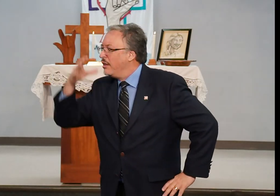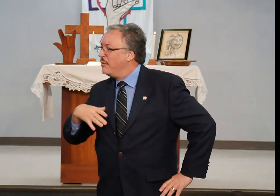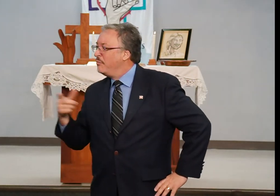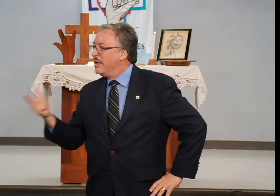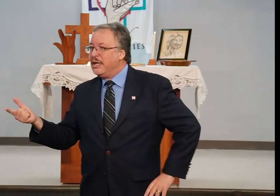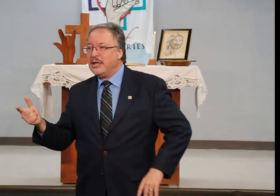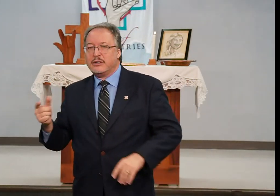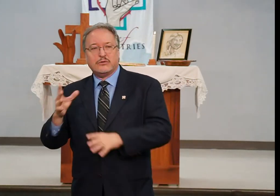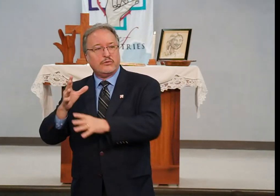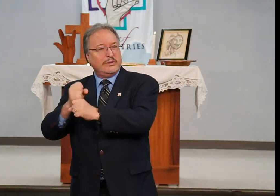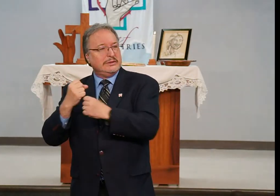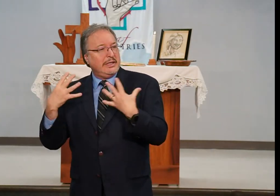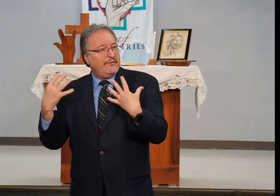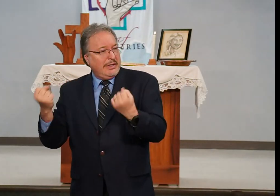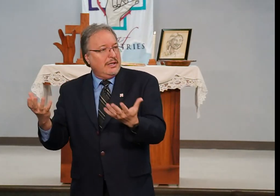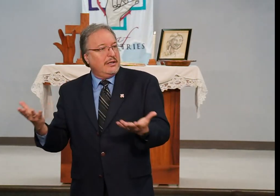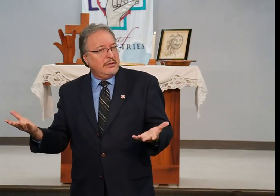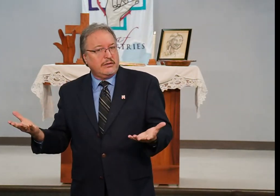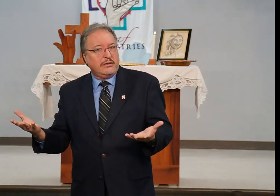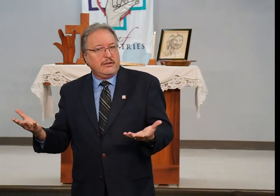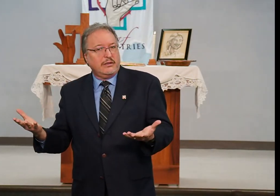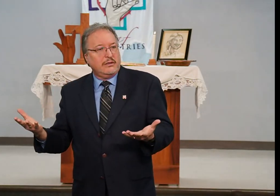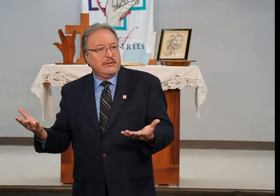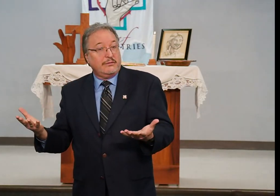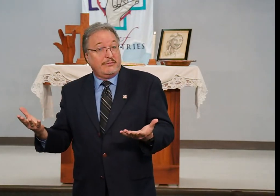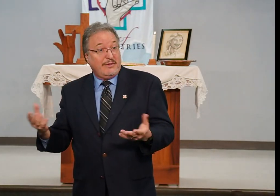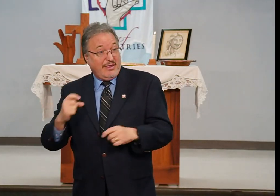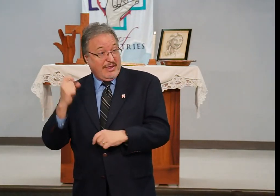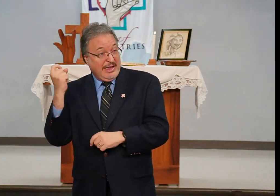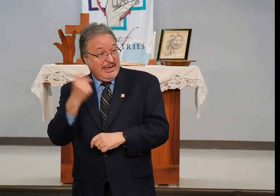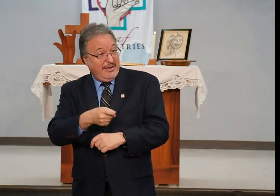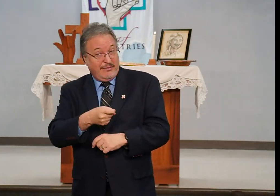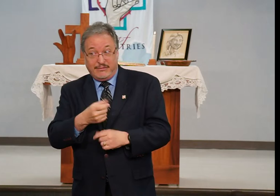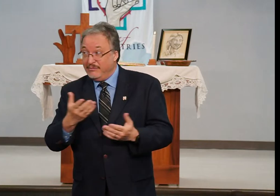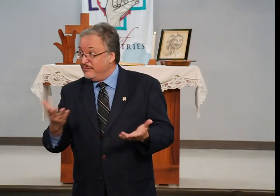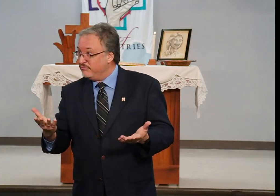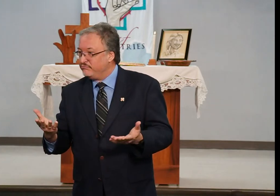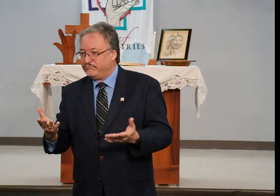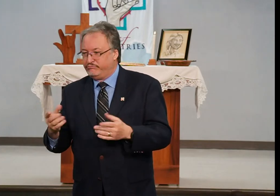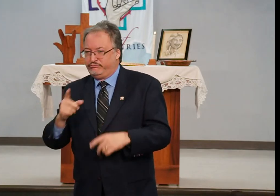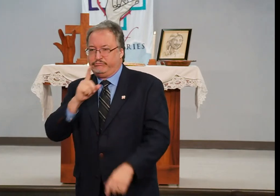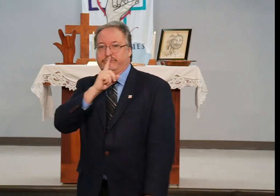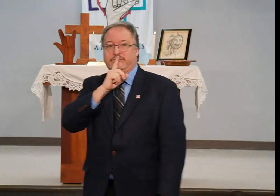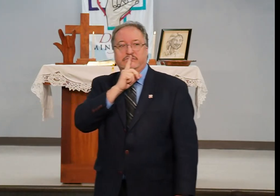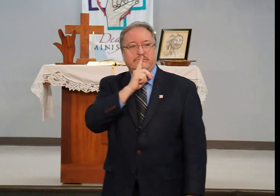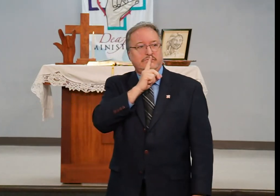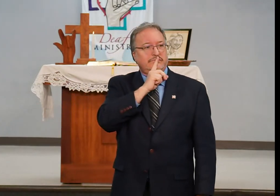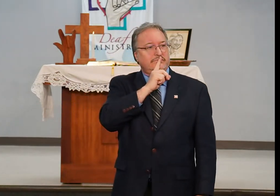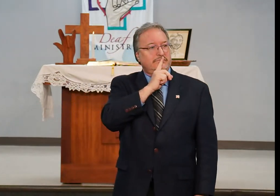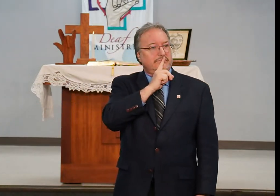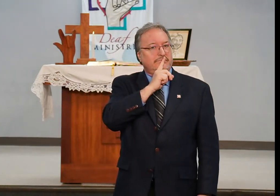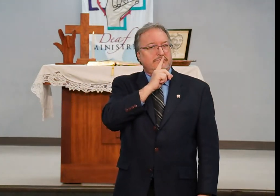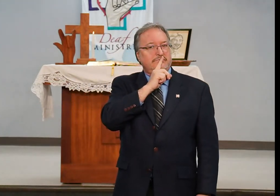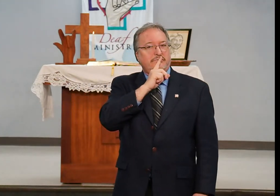ministry. What about the men? There were men who were healed, but we don't see them as part of